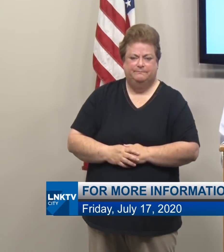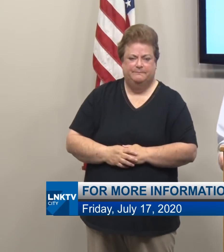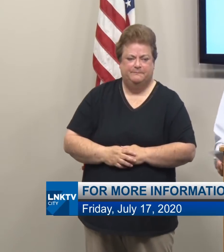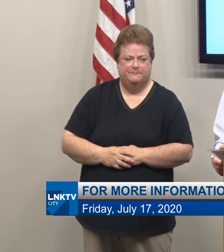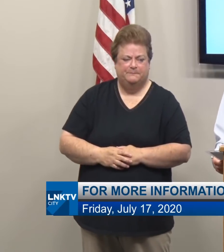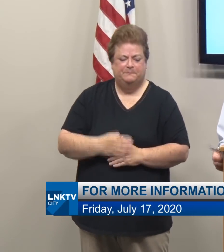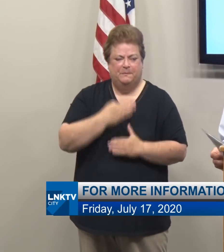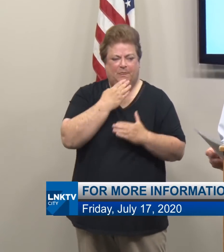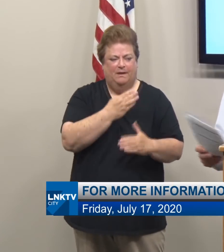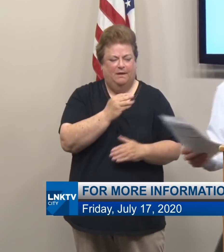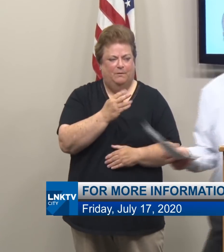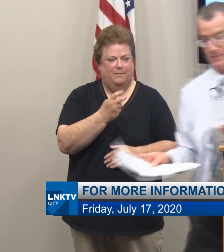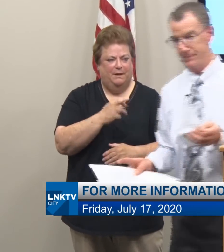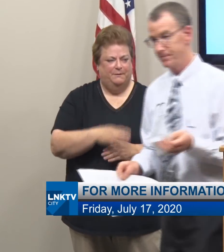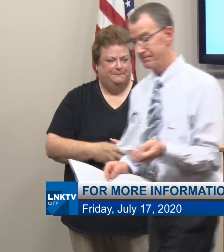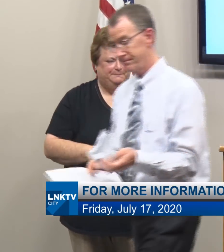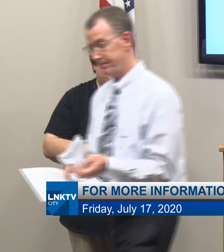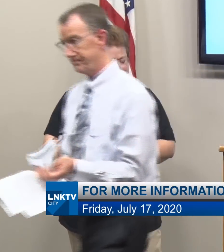Thank you, Mayor.